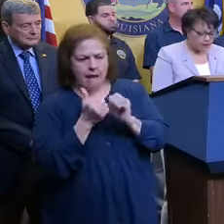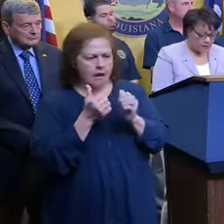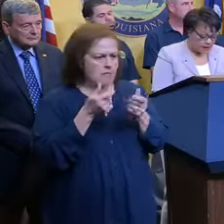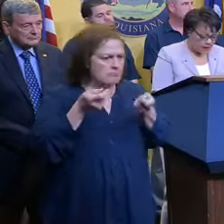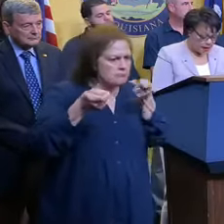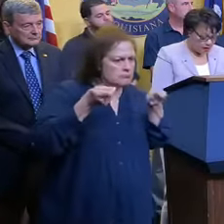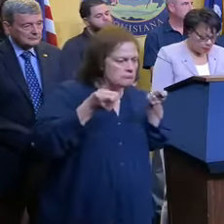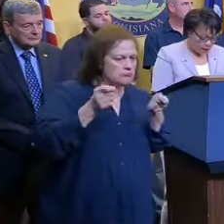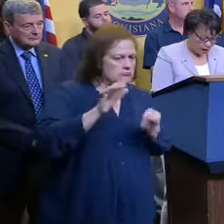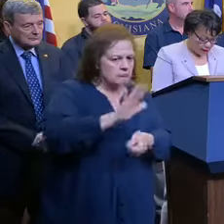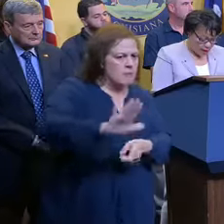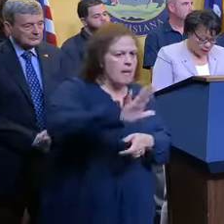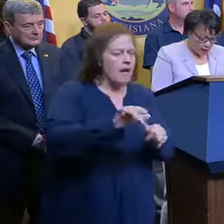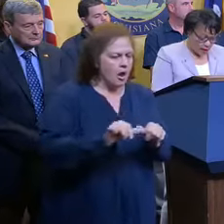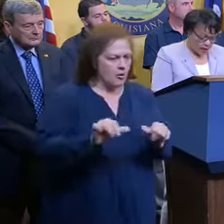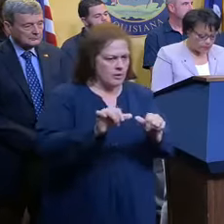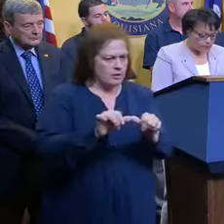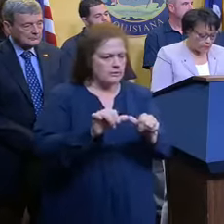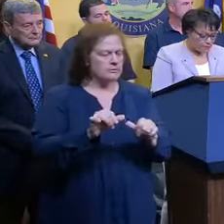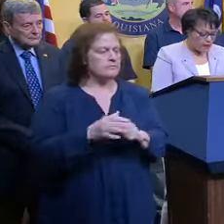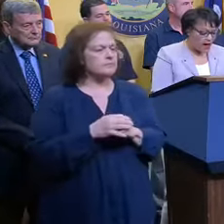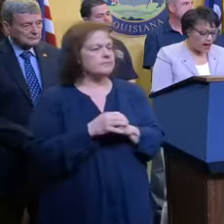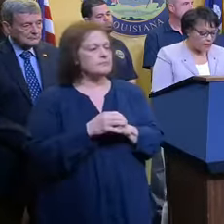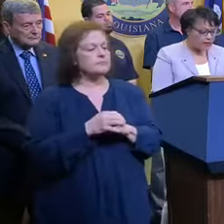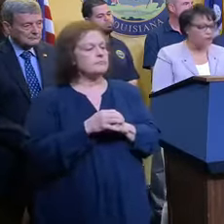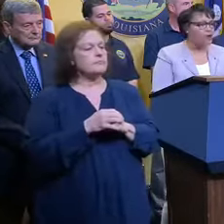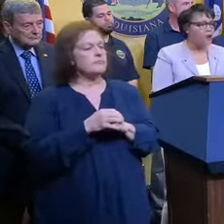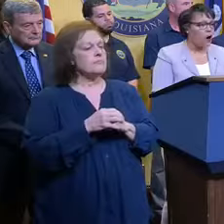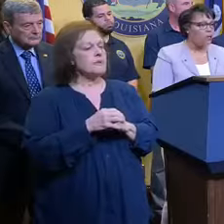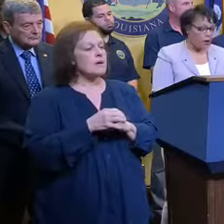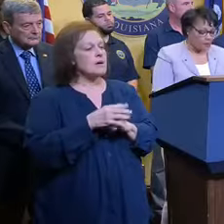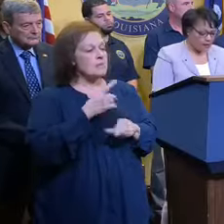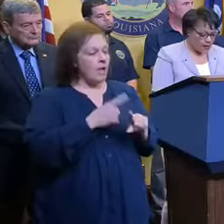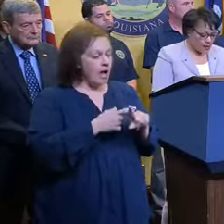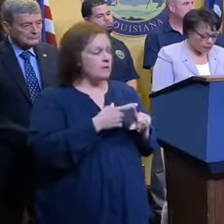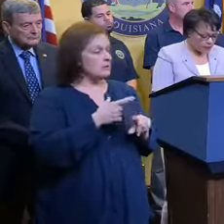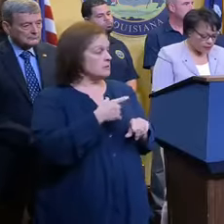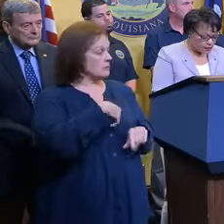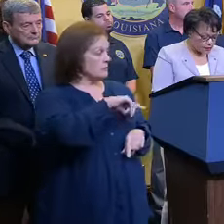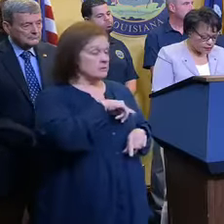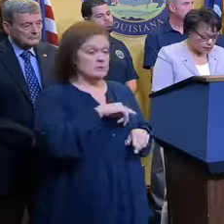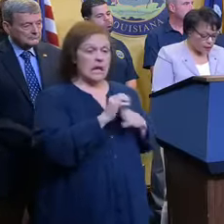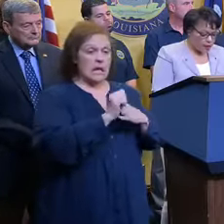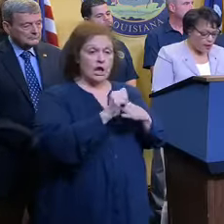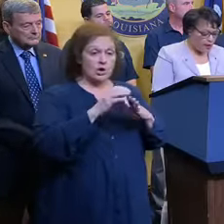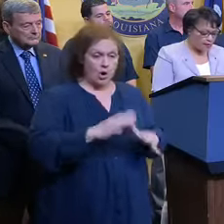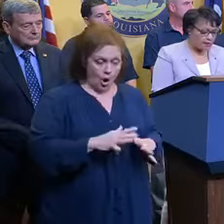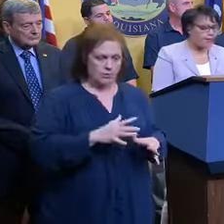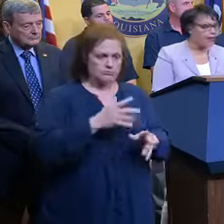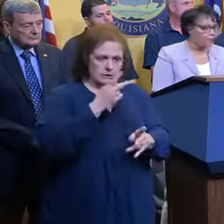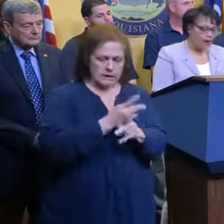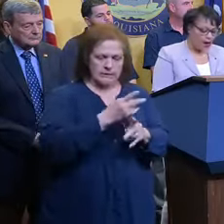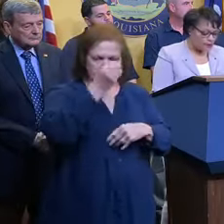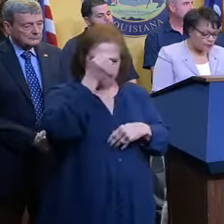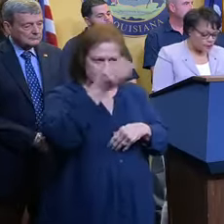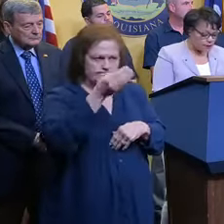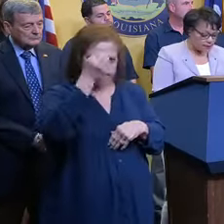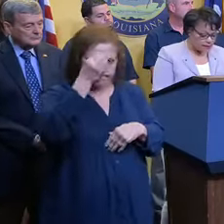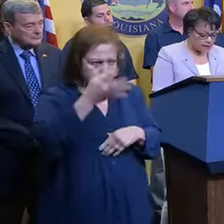facilities as well, with specific guidance from our public health leaders. As I stated,